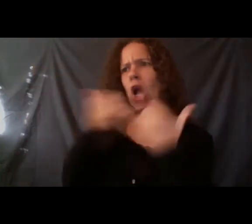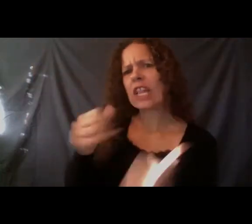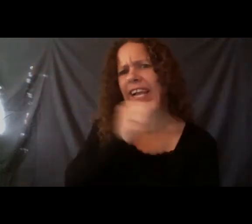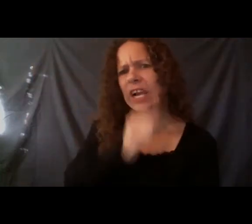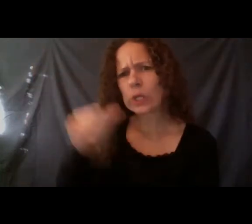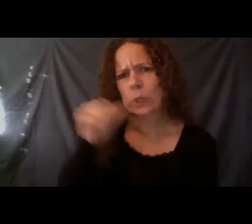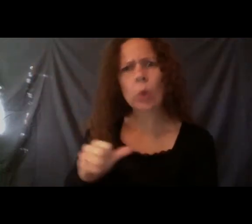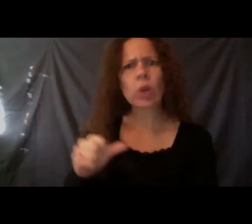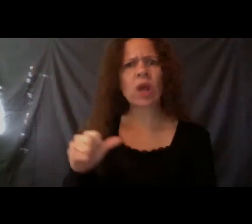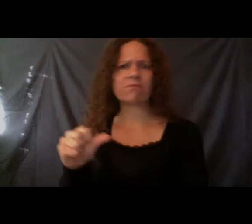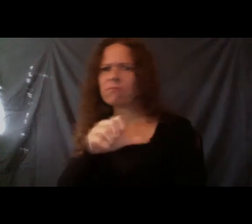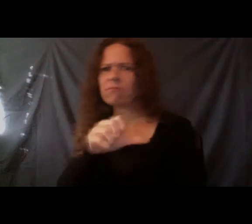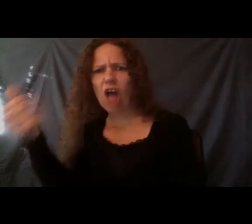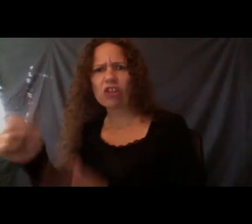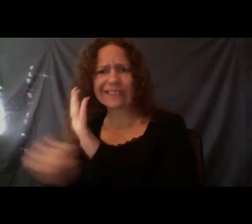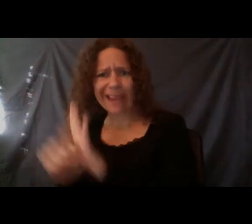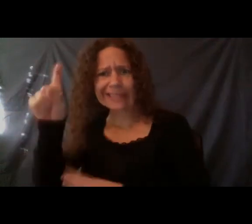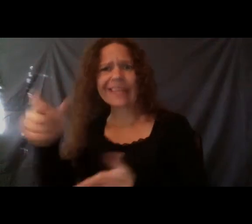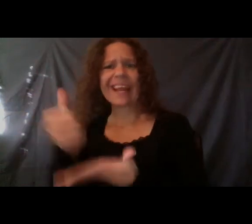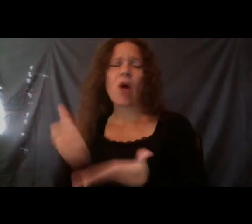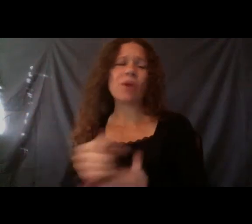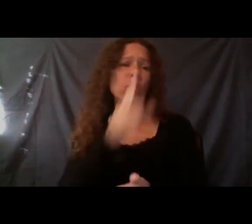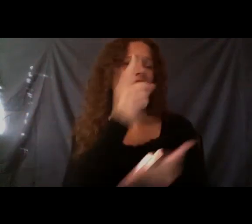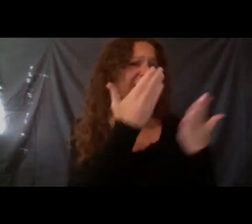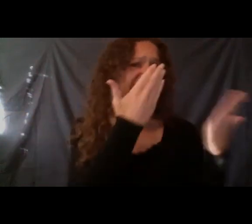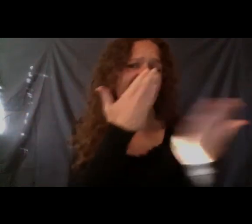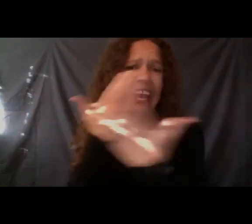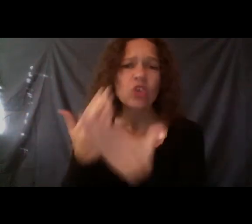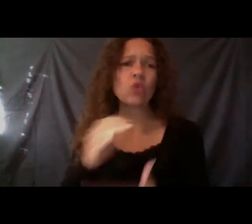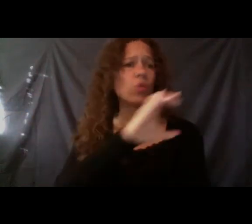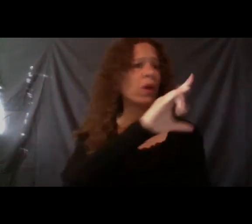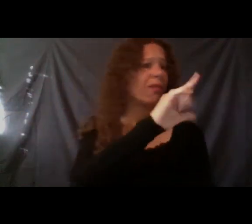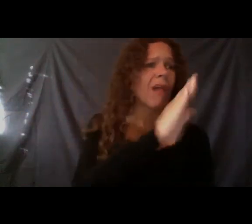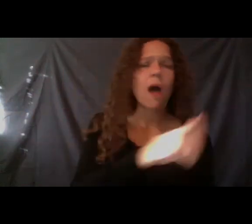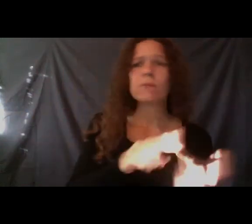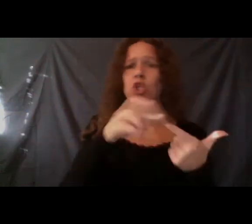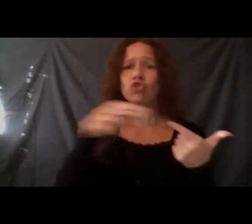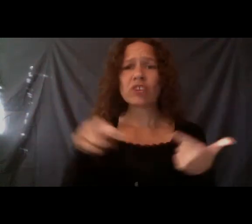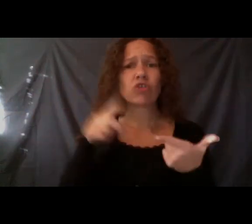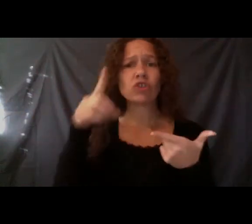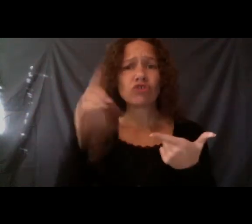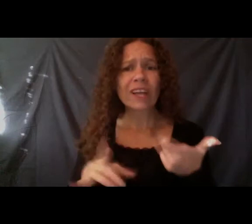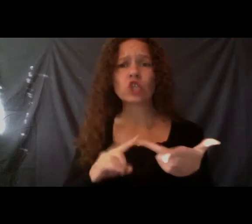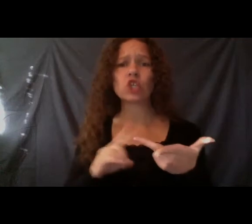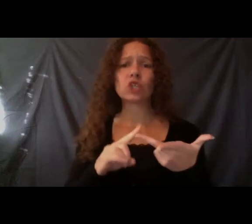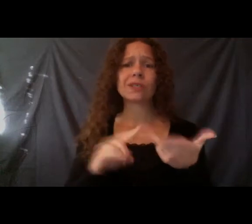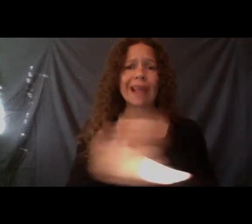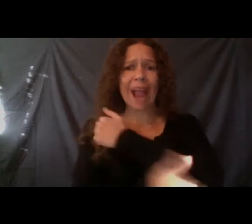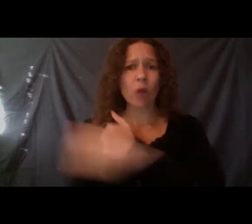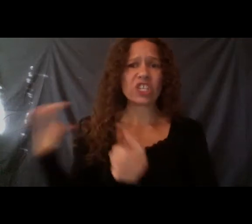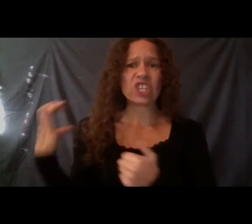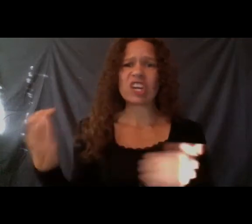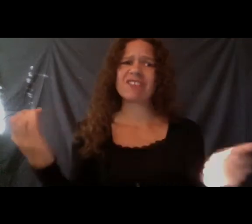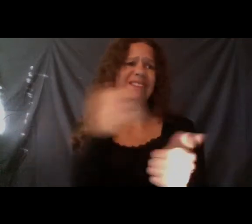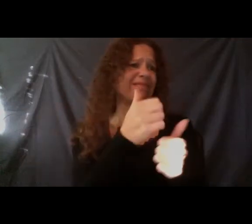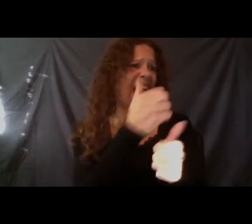needed help. And I want to thank each and every one of you, all the clubs, regional directors, county chairs, for all that you did. And I know you had local races to do,